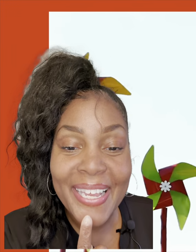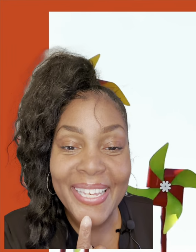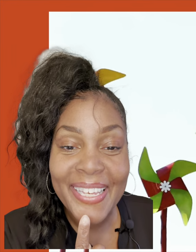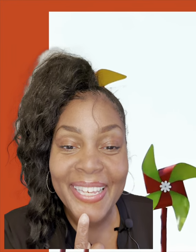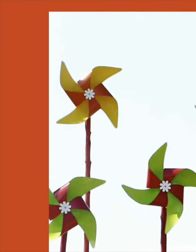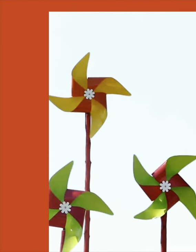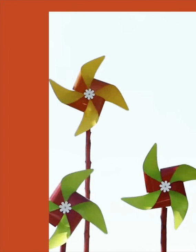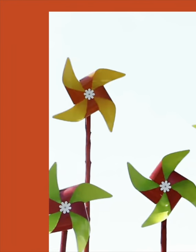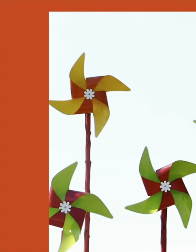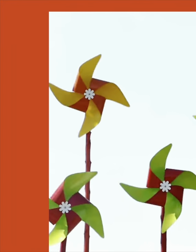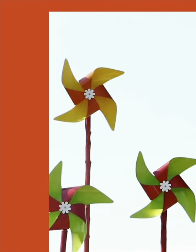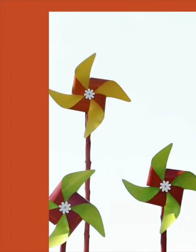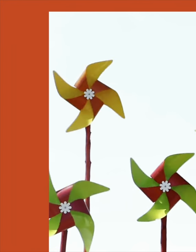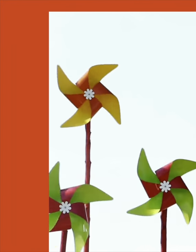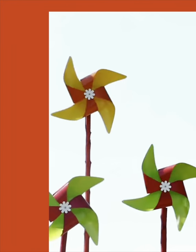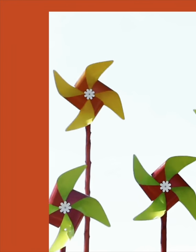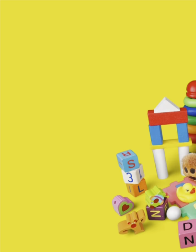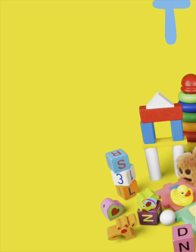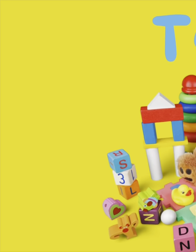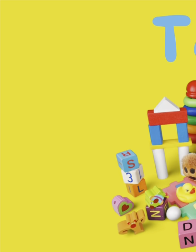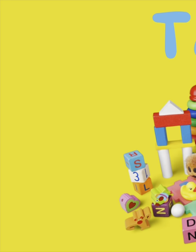Spin.